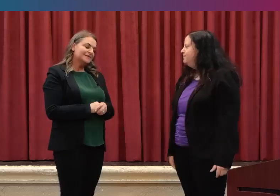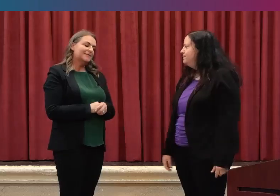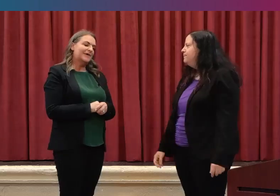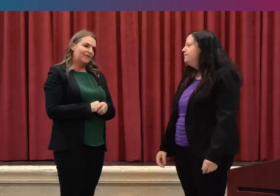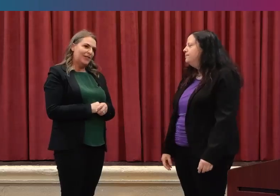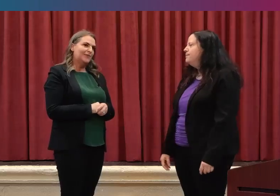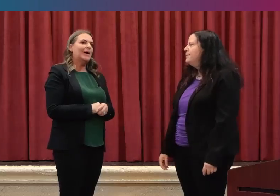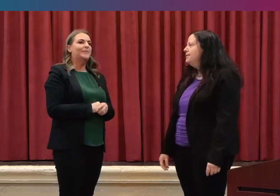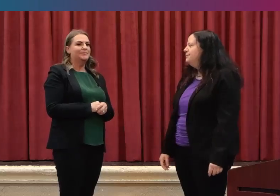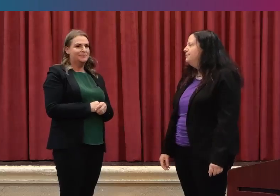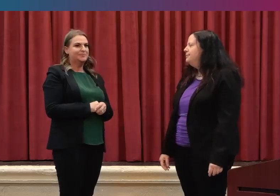follow-up appointment.